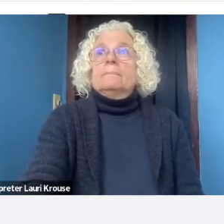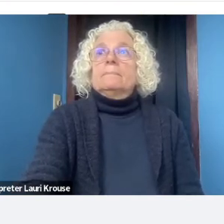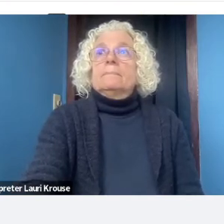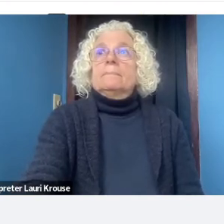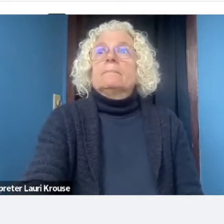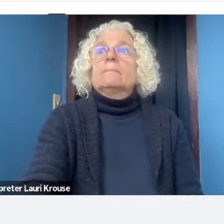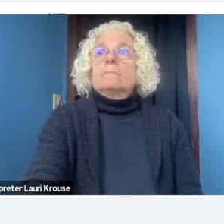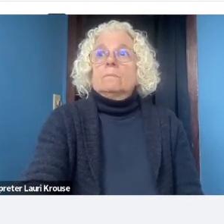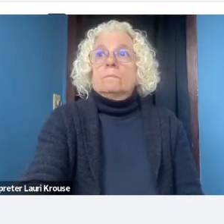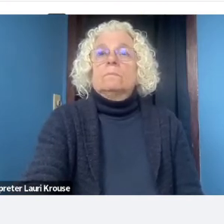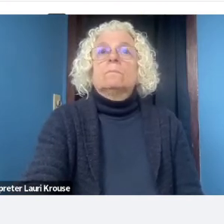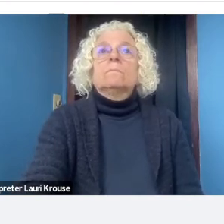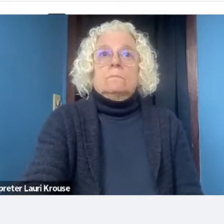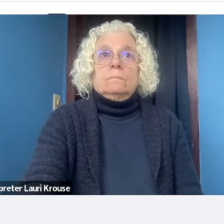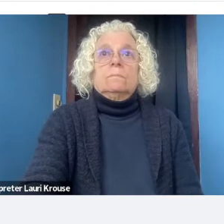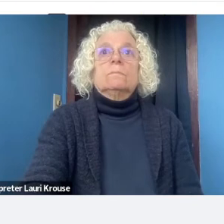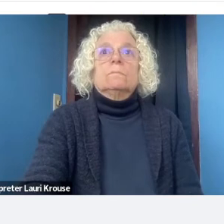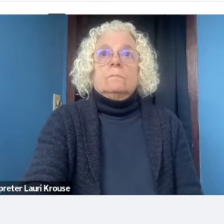Great.